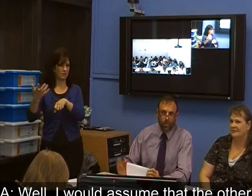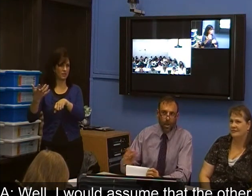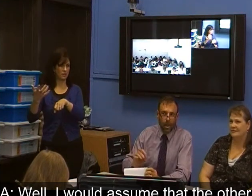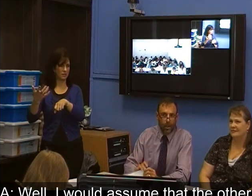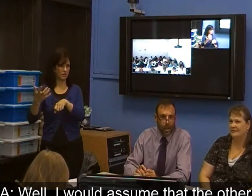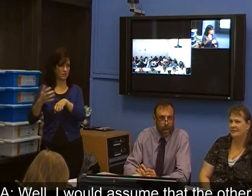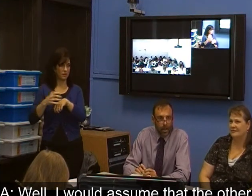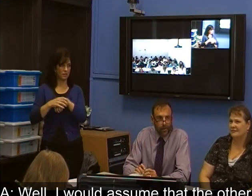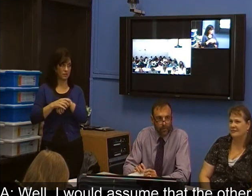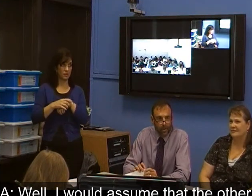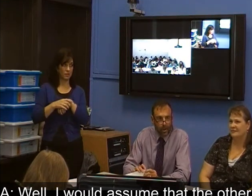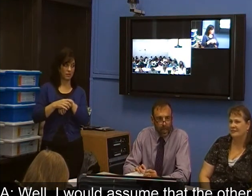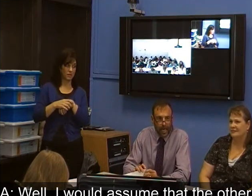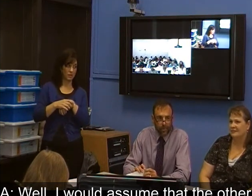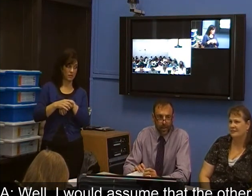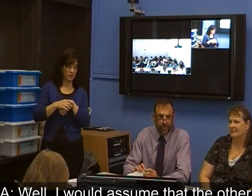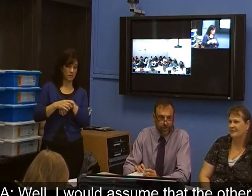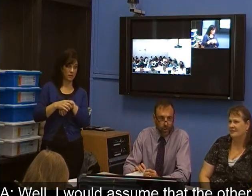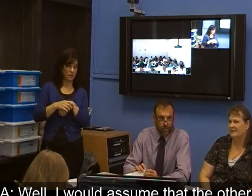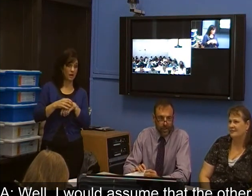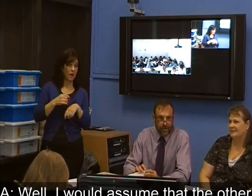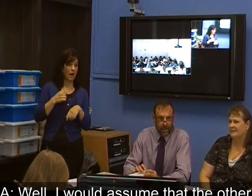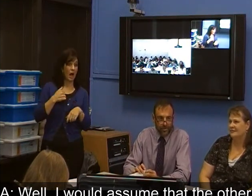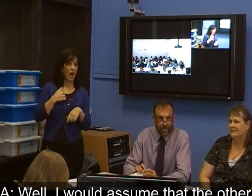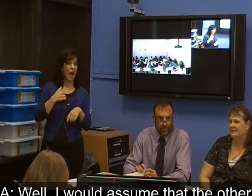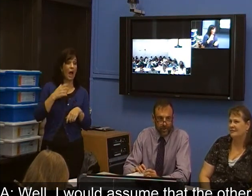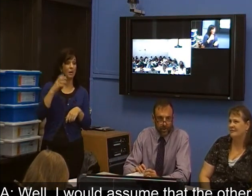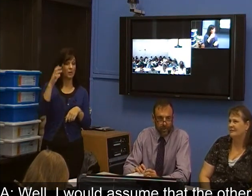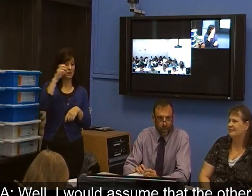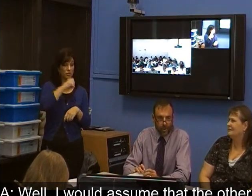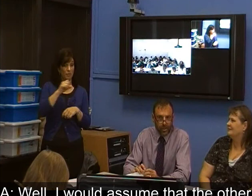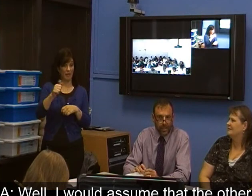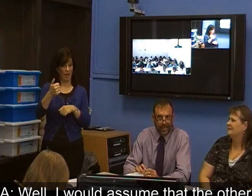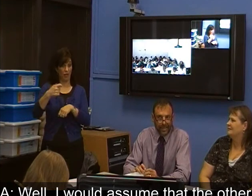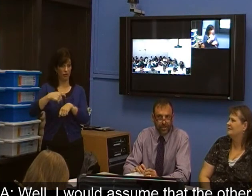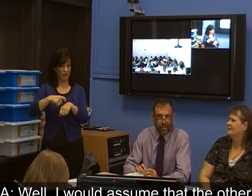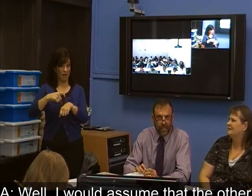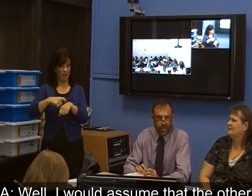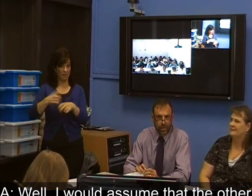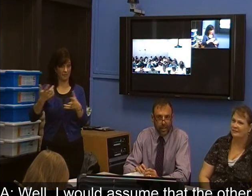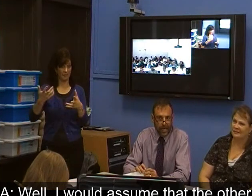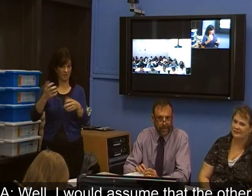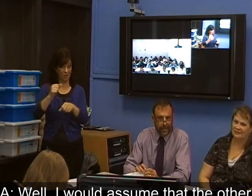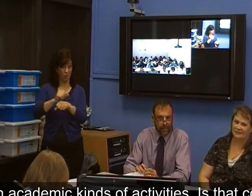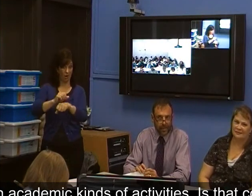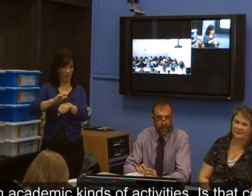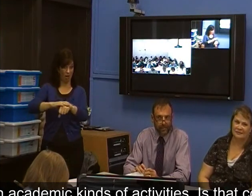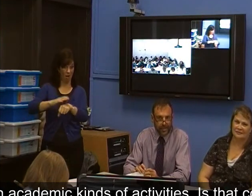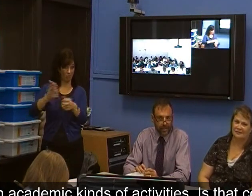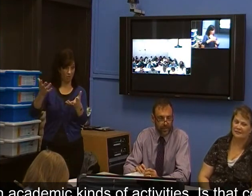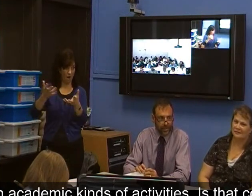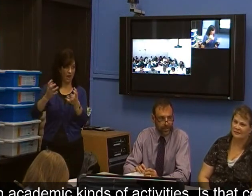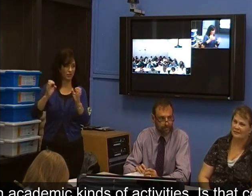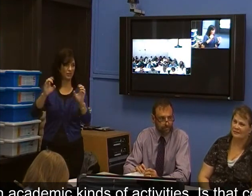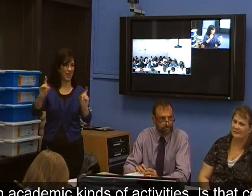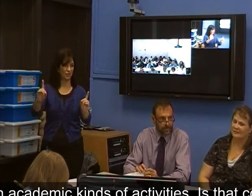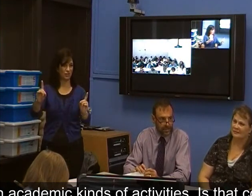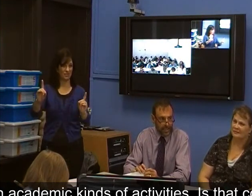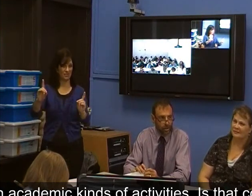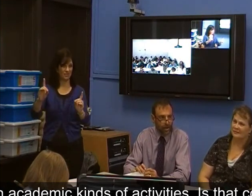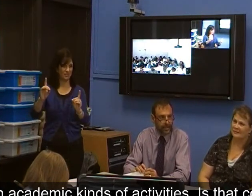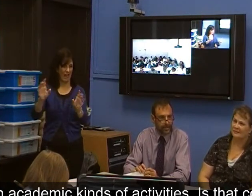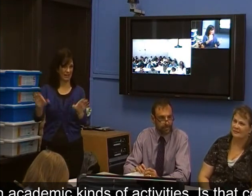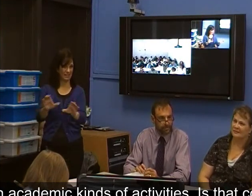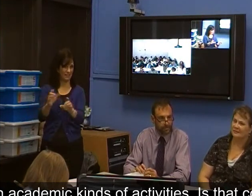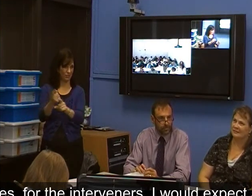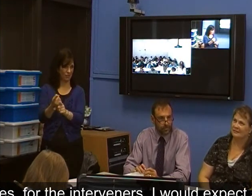Well, I would assume that the other time they're going to be working on education and academic kind of activities. Is that